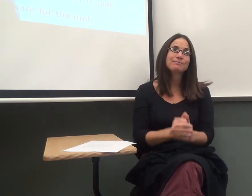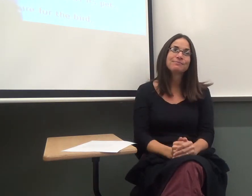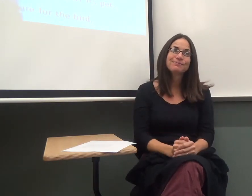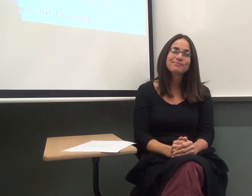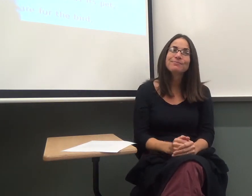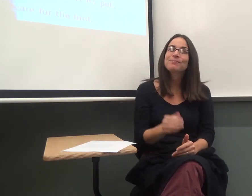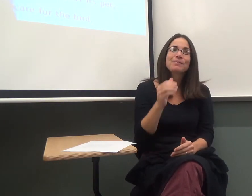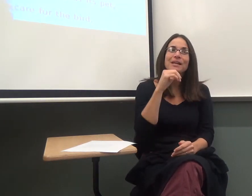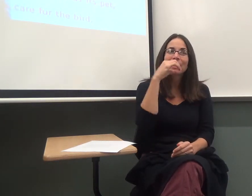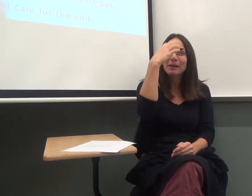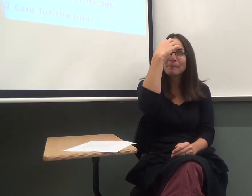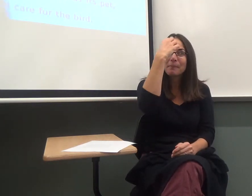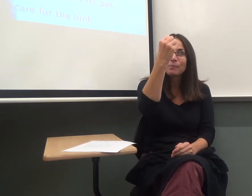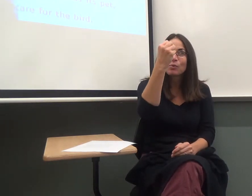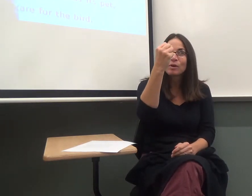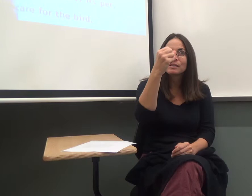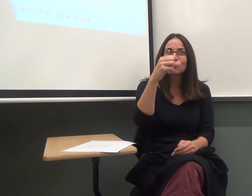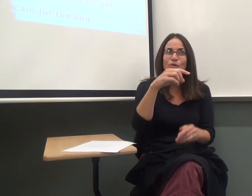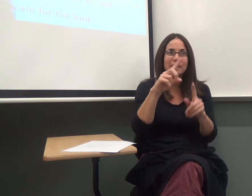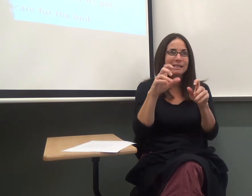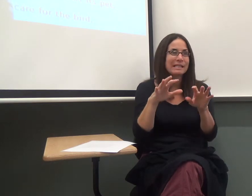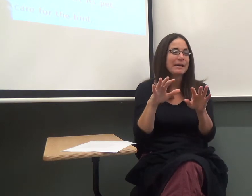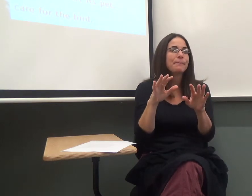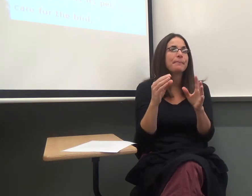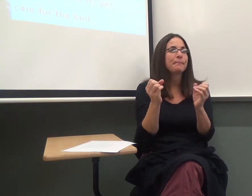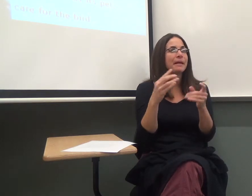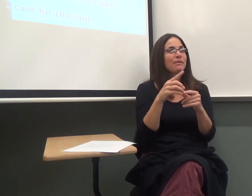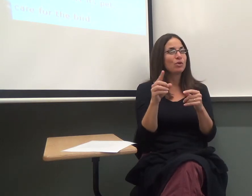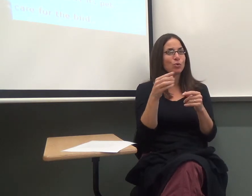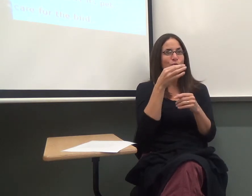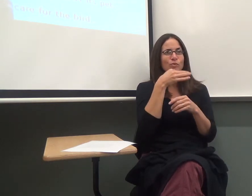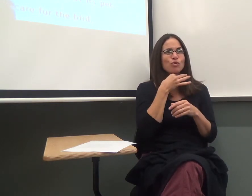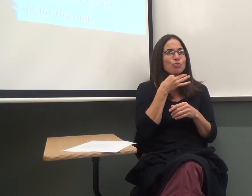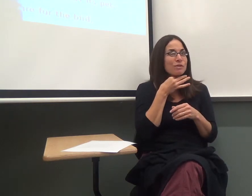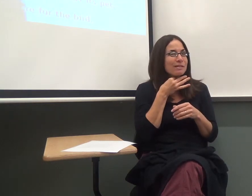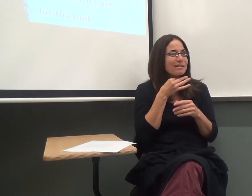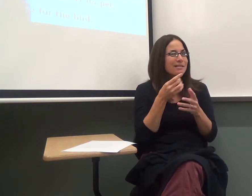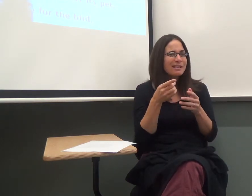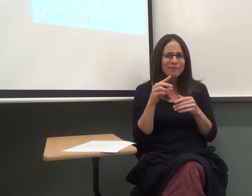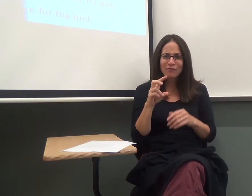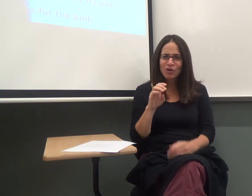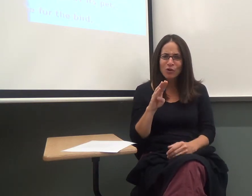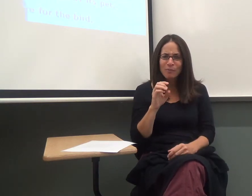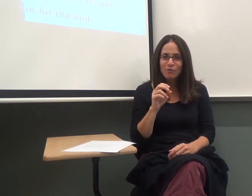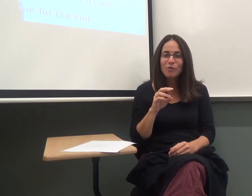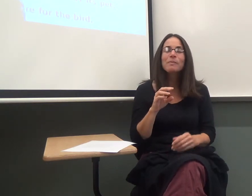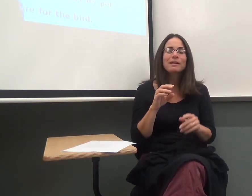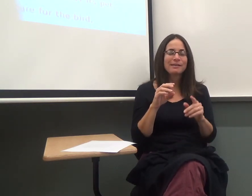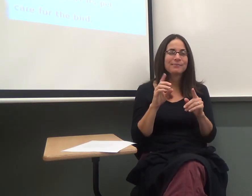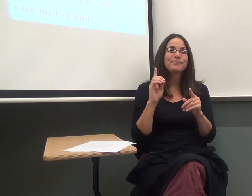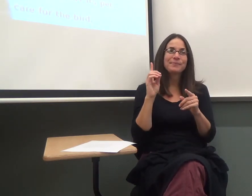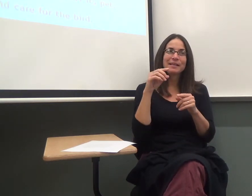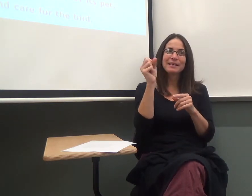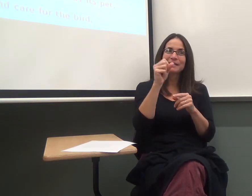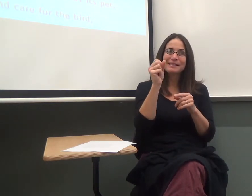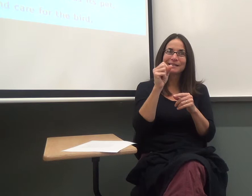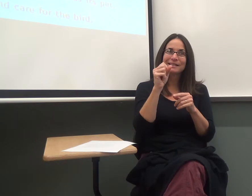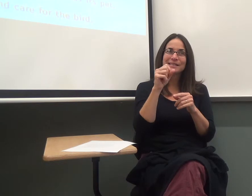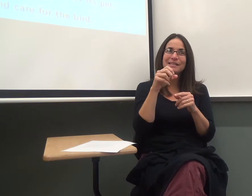know, but we're learning it now. Because a lot of you guys are asking the question. You're saying, isn't that a verb? And I'm saying, yes, it is a verb, but it has a preposition to